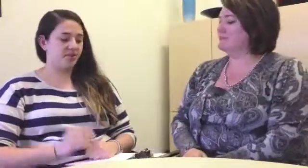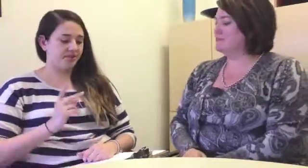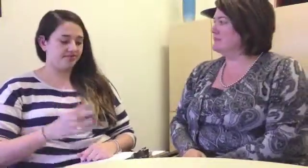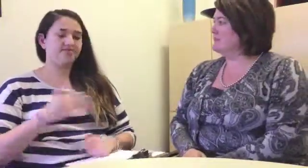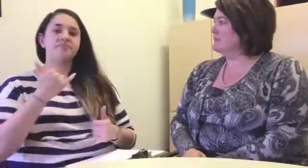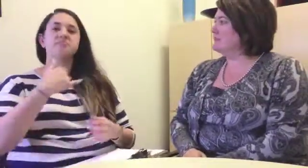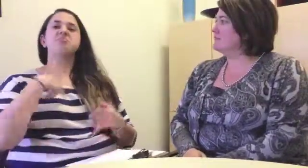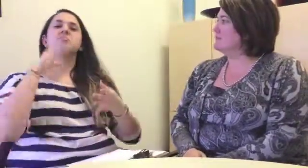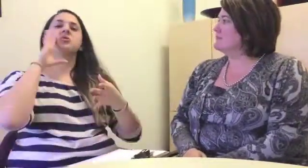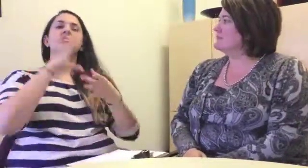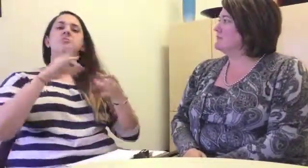Officer.